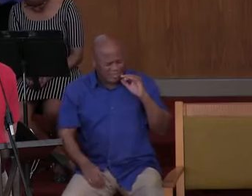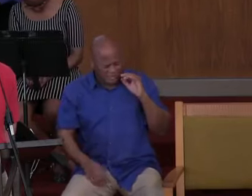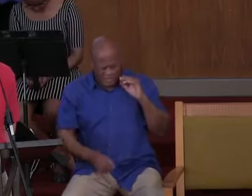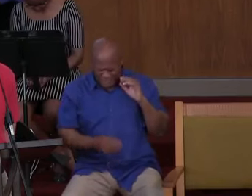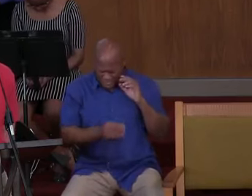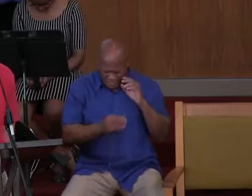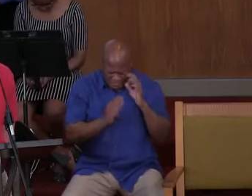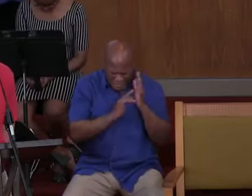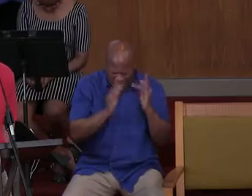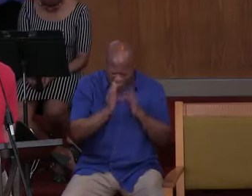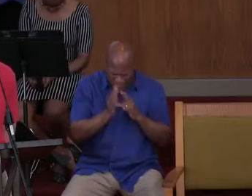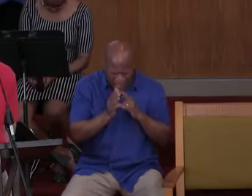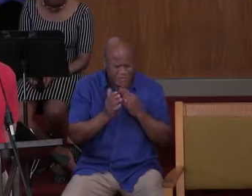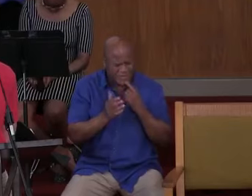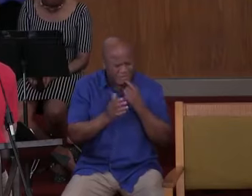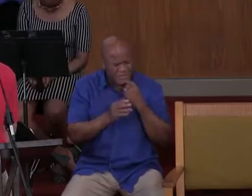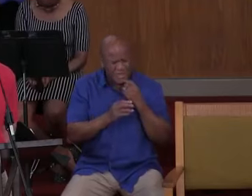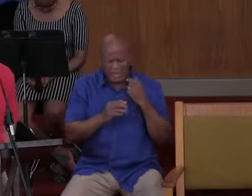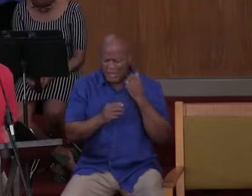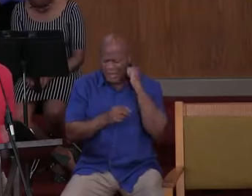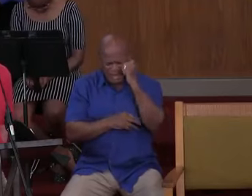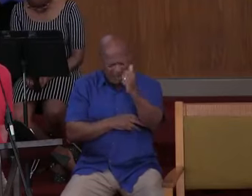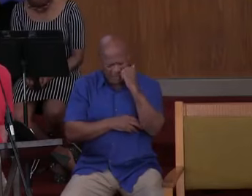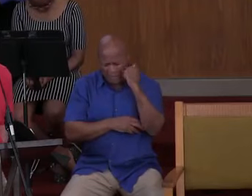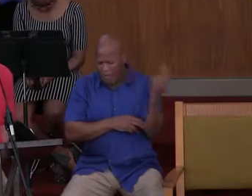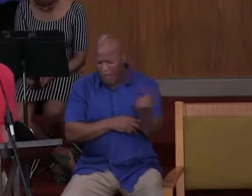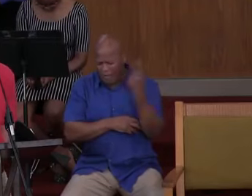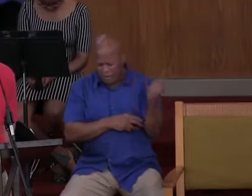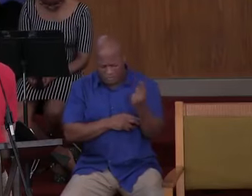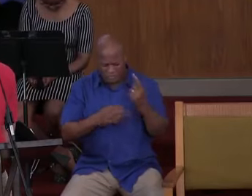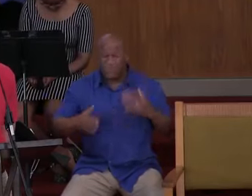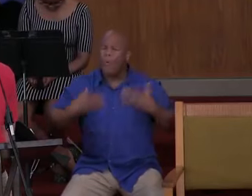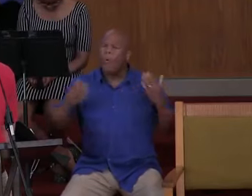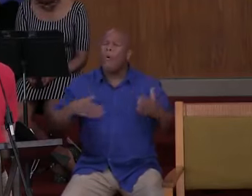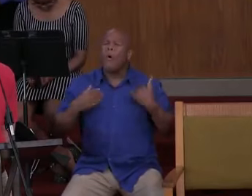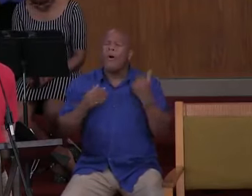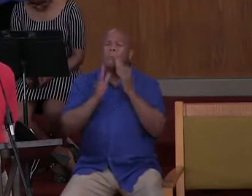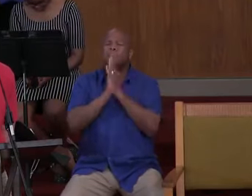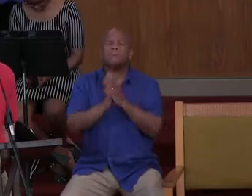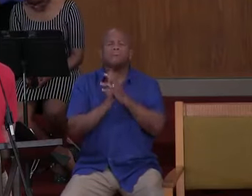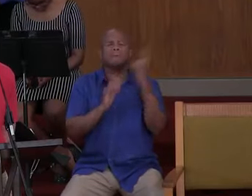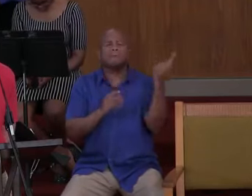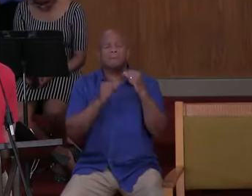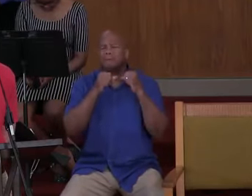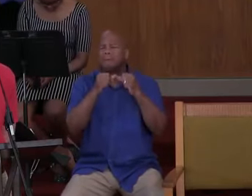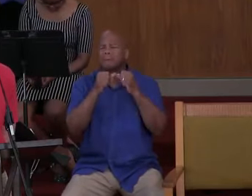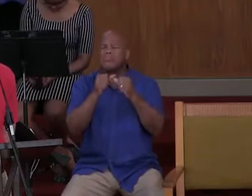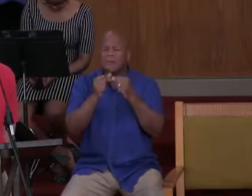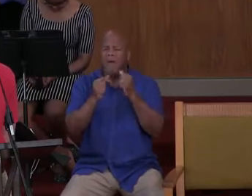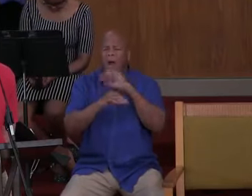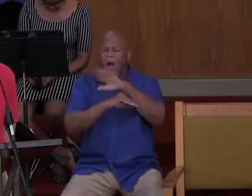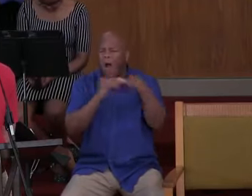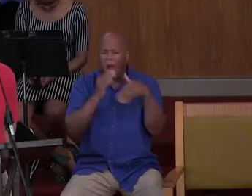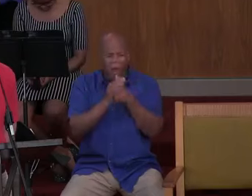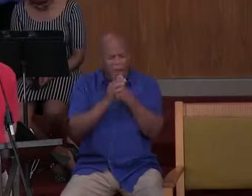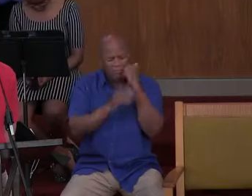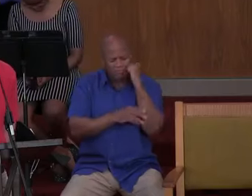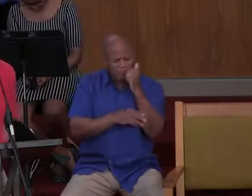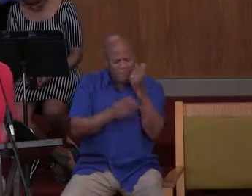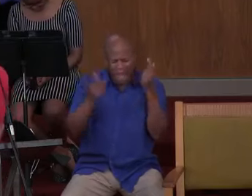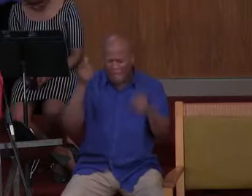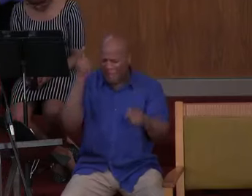1 Thessalonians 5:16, 17, and 18. Be joyful always. Yes. Pray continuously. Give thanks in all circumstances, Lord.